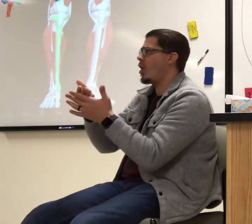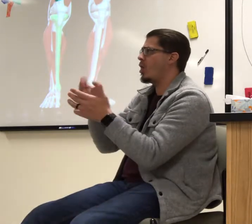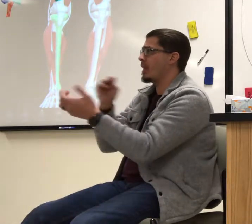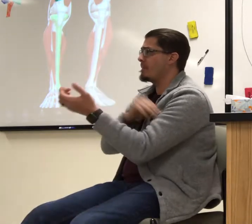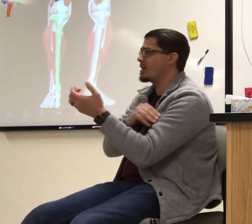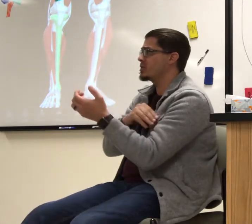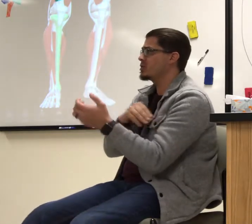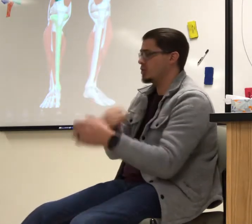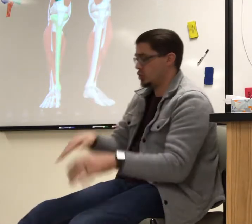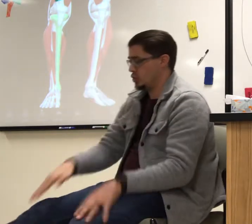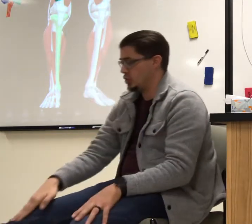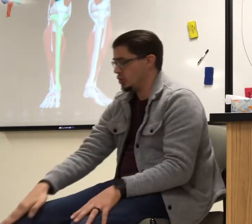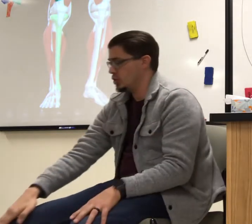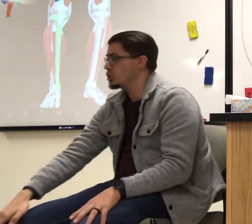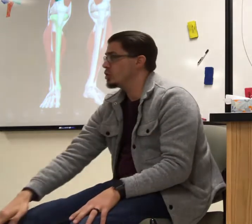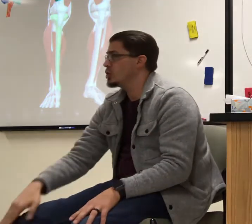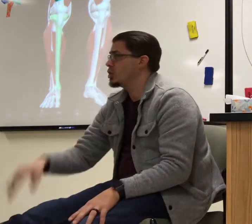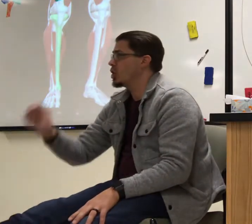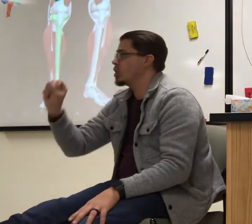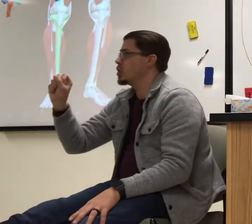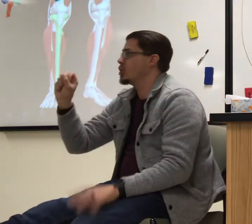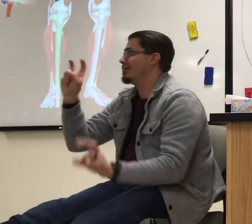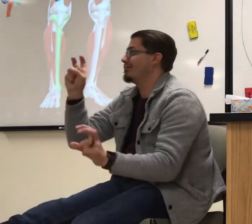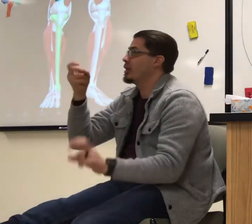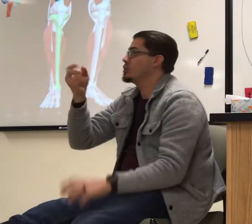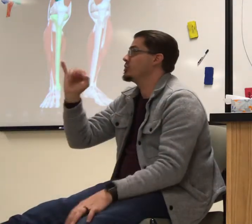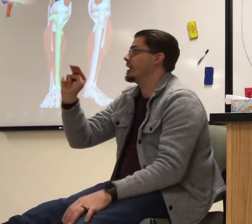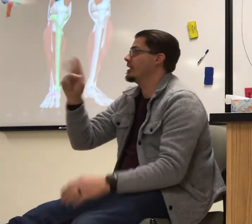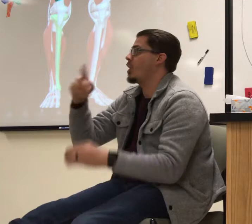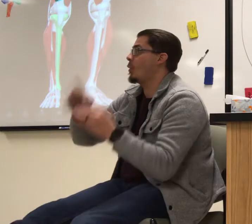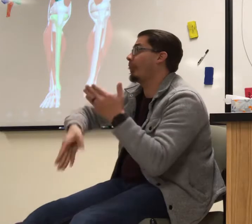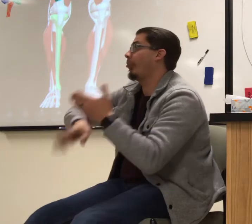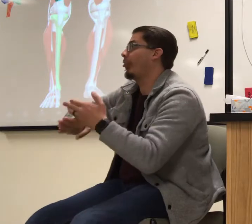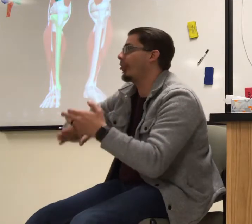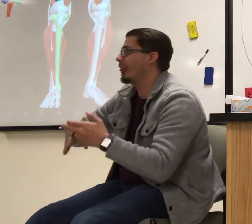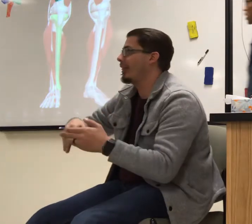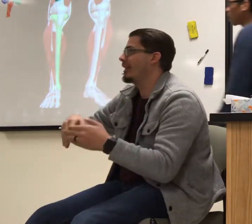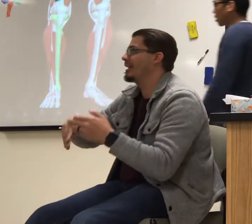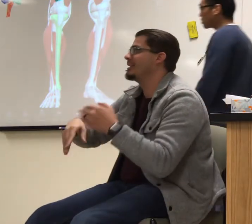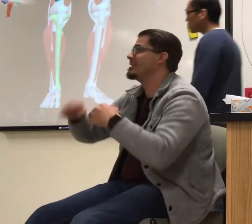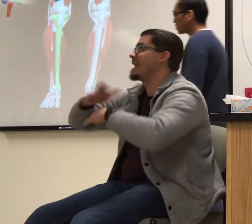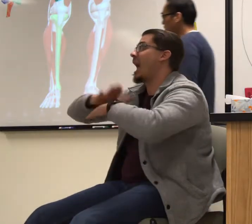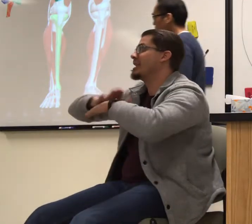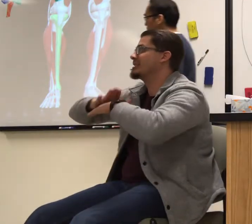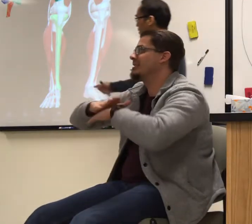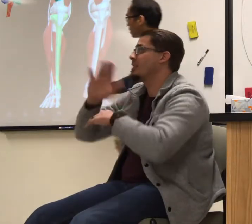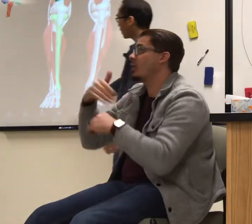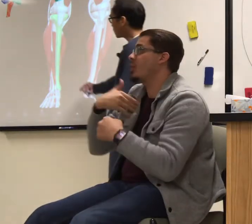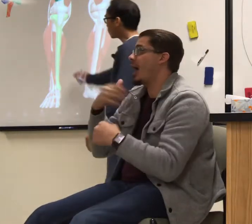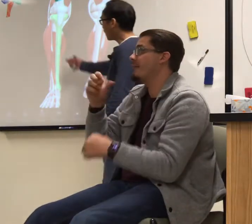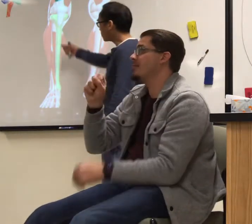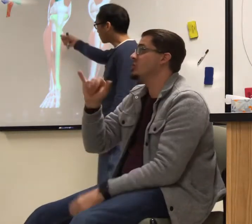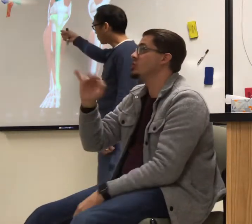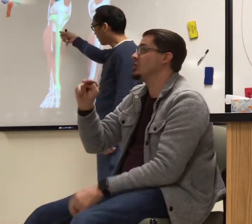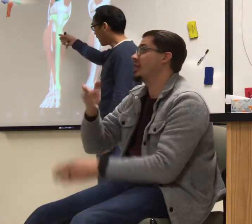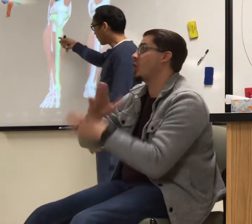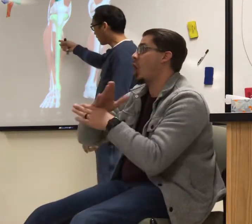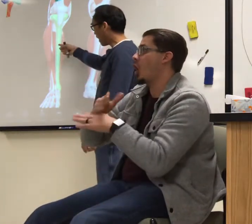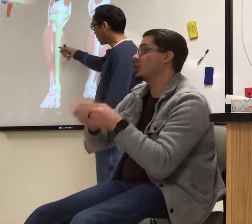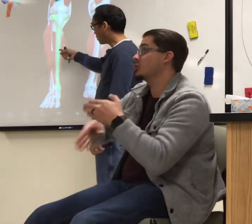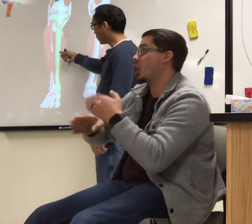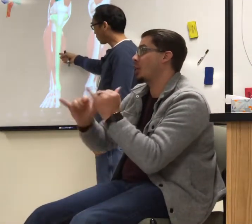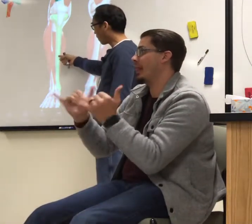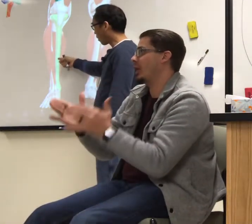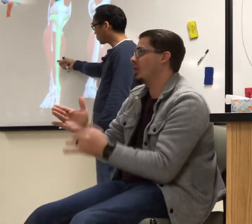I mean, your shin is skin deep, right? We always bang it into desks. That's why soccer players wear shin guards. And so basically you're